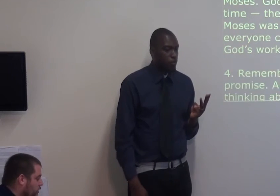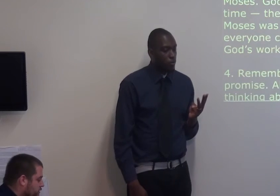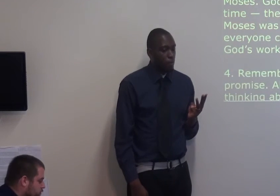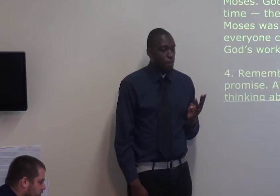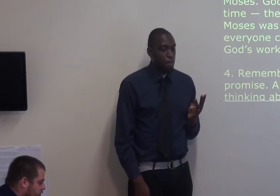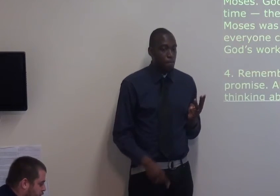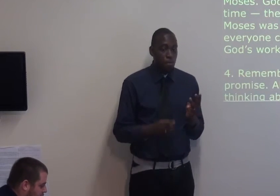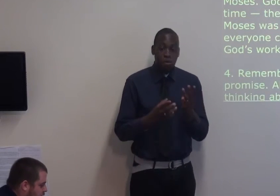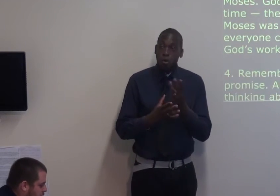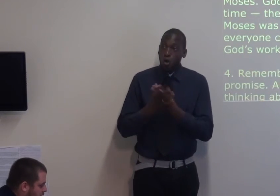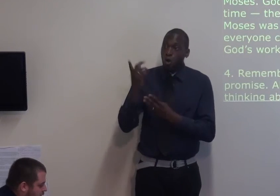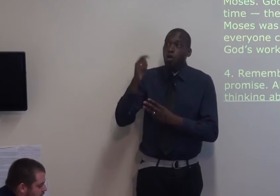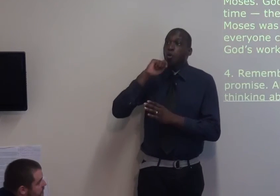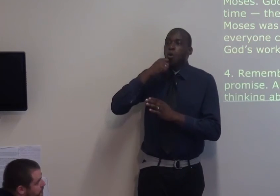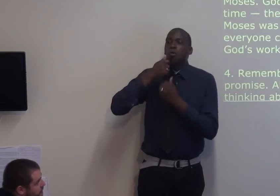God will do his work.